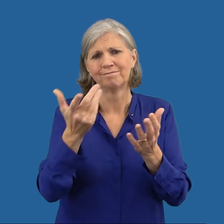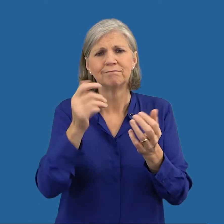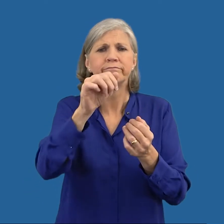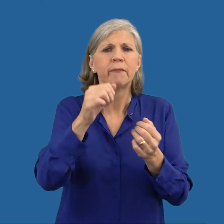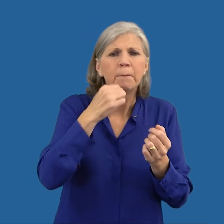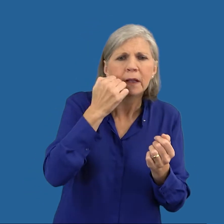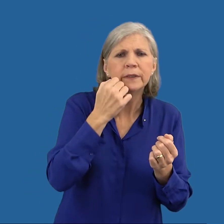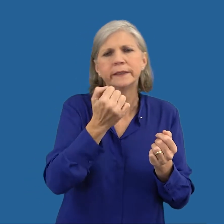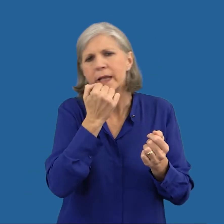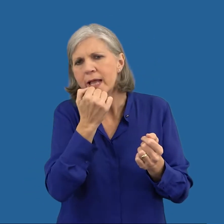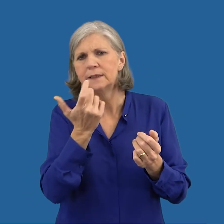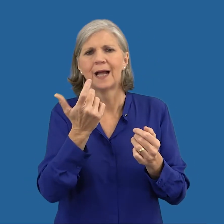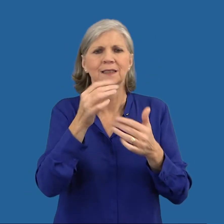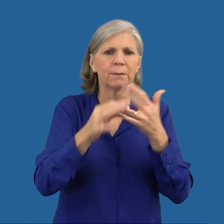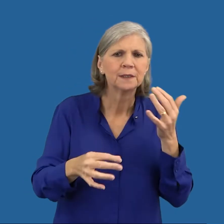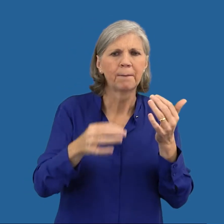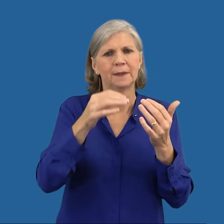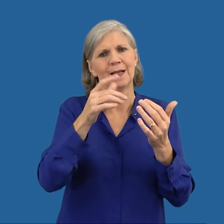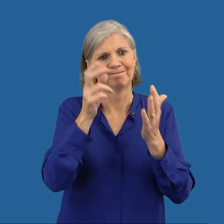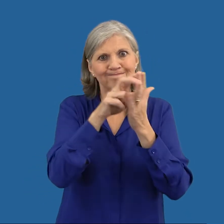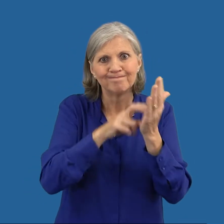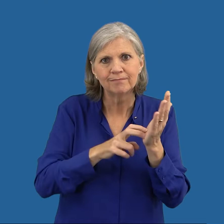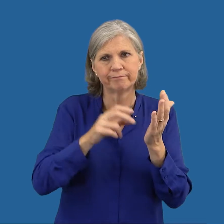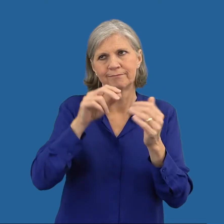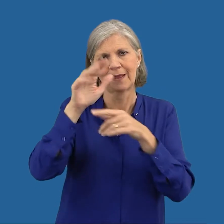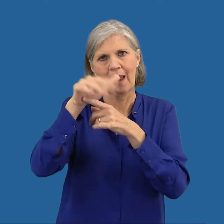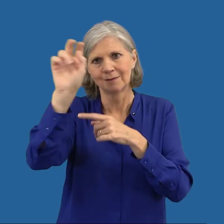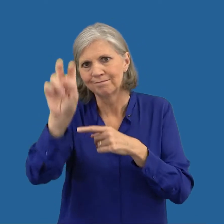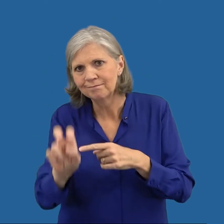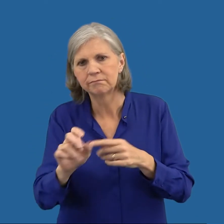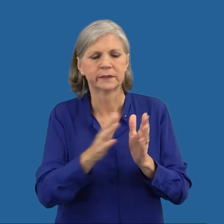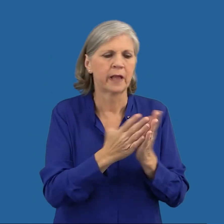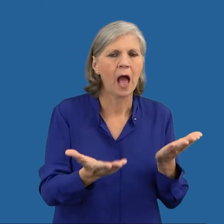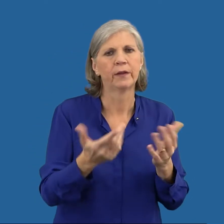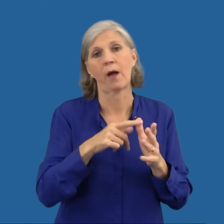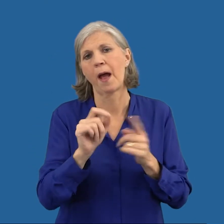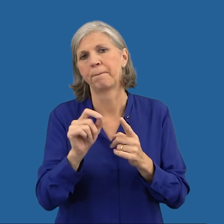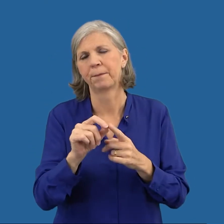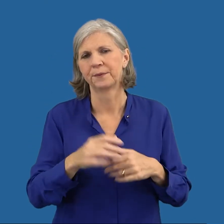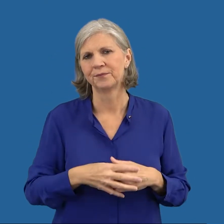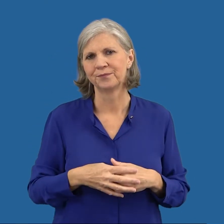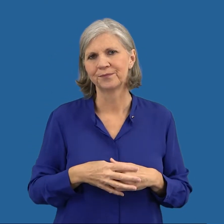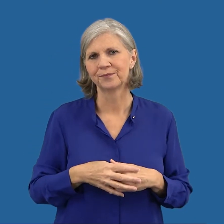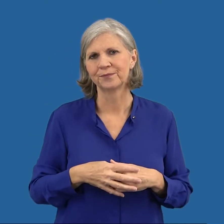It can be helpful to keep a note of your period dates and symptoms using a calendar, a diary, or an app.